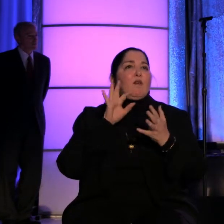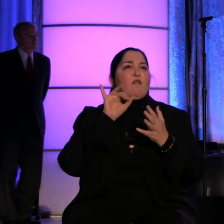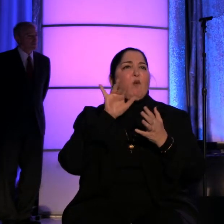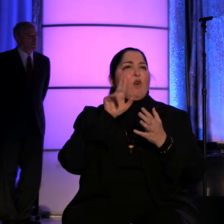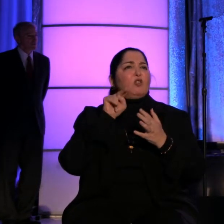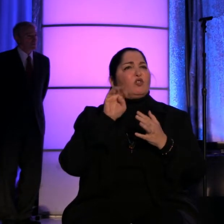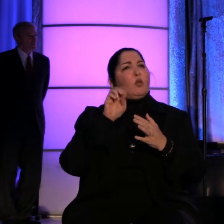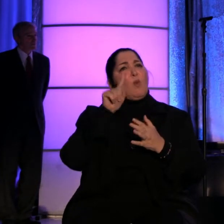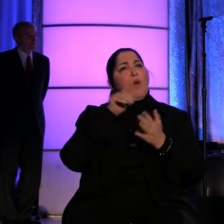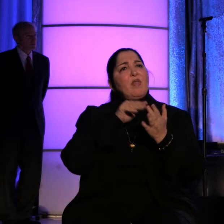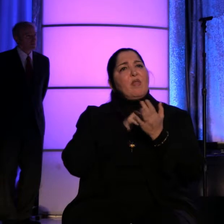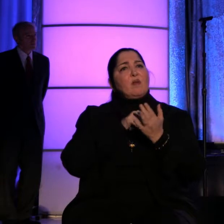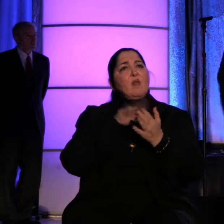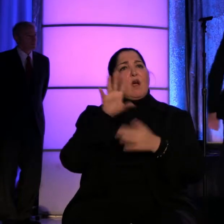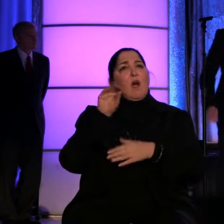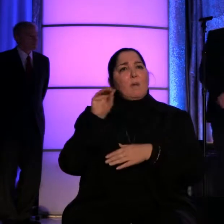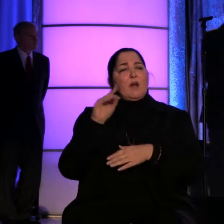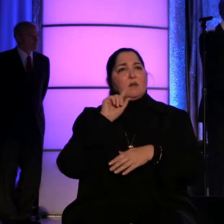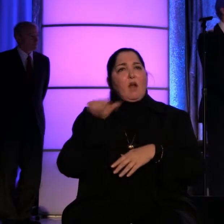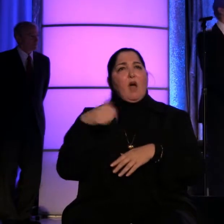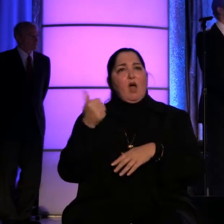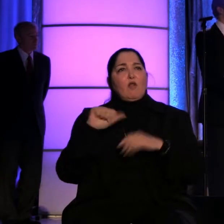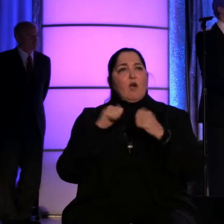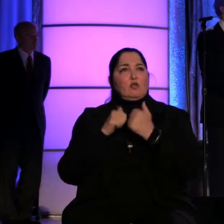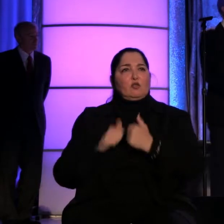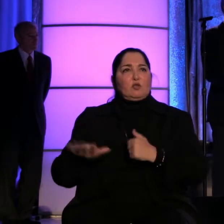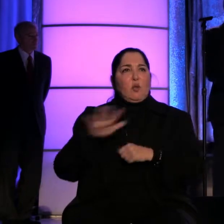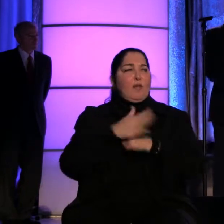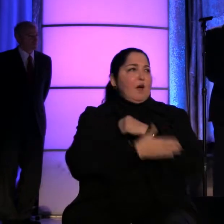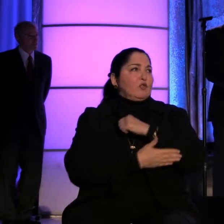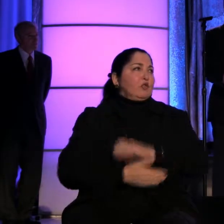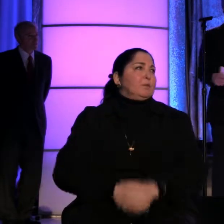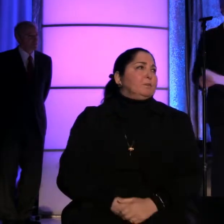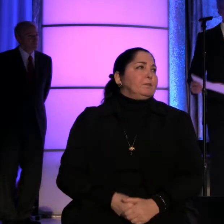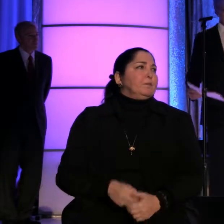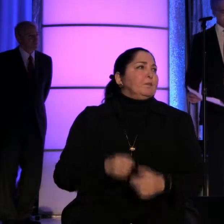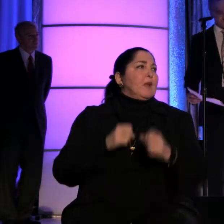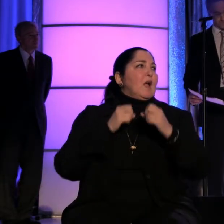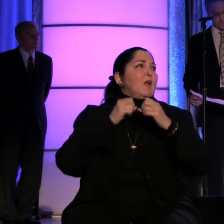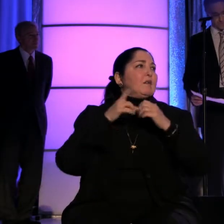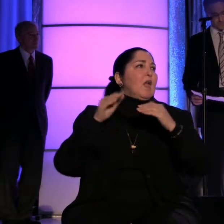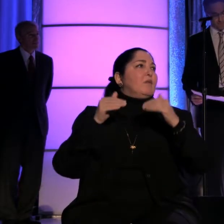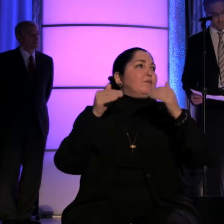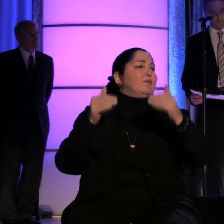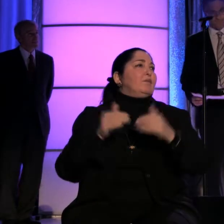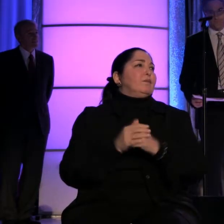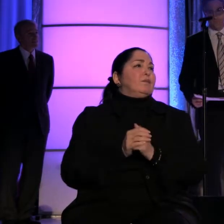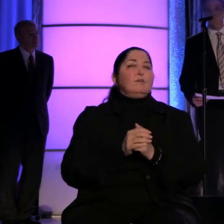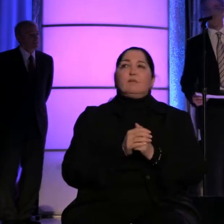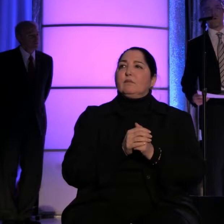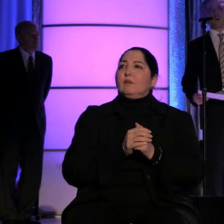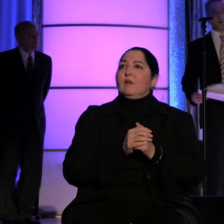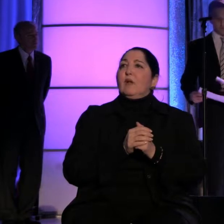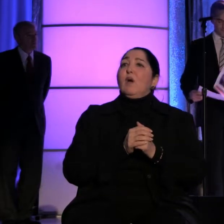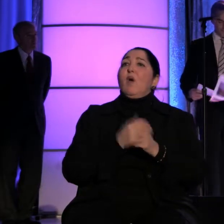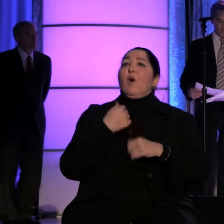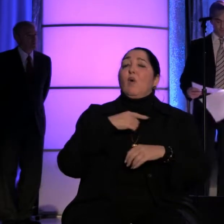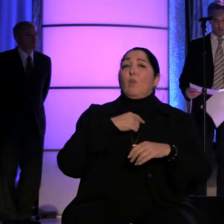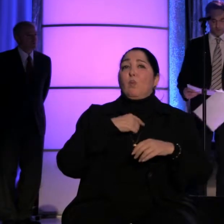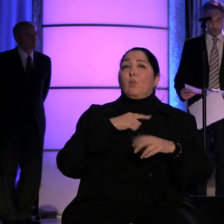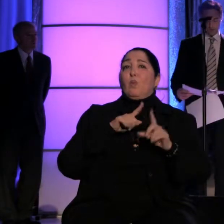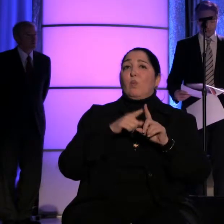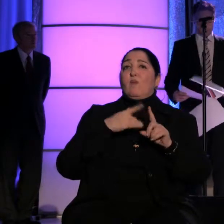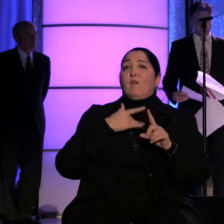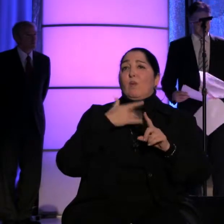and advertising agencies around the country. Next slide, please. Another area we feel we are best in class in is in marketing. We spend